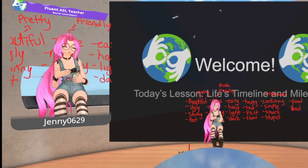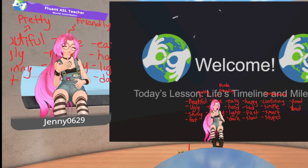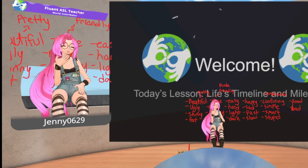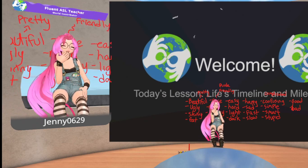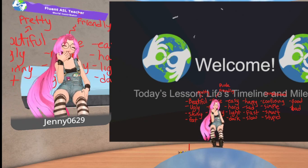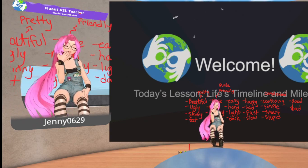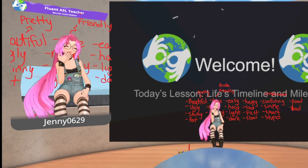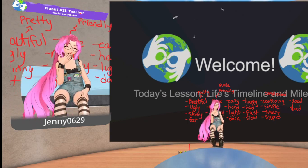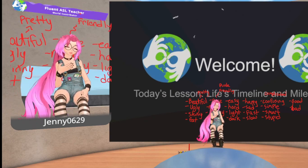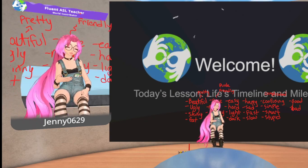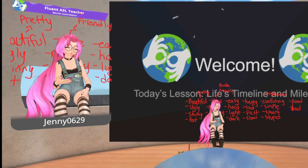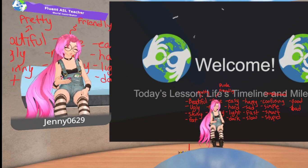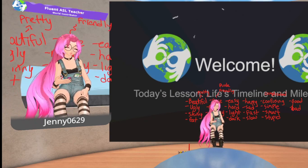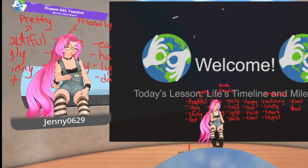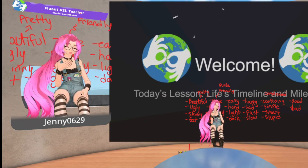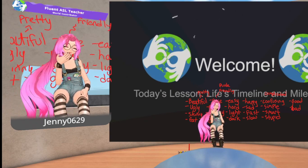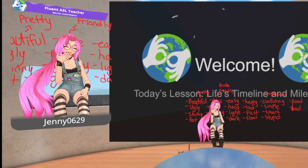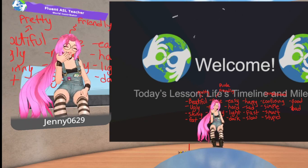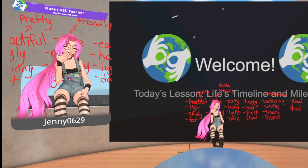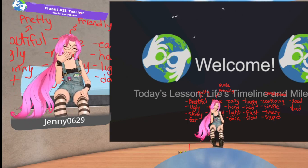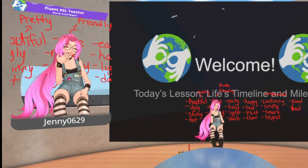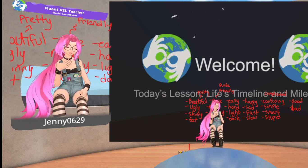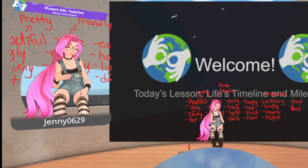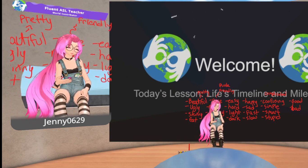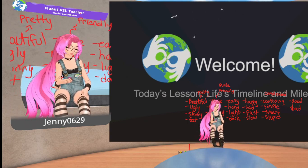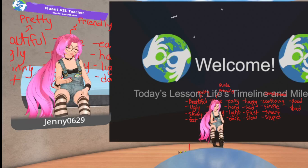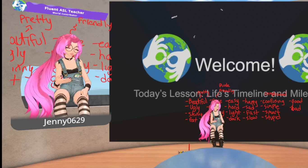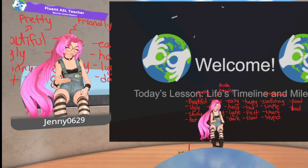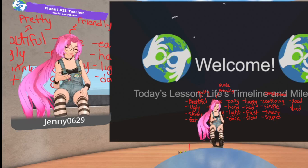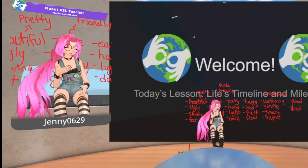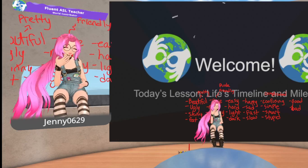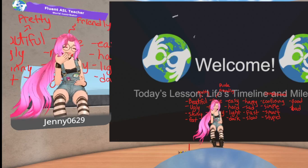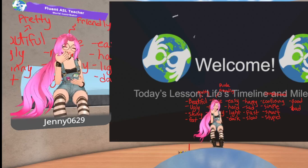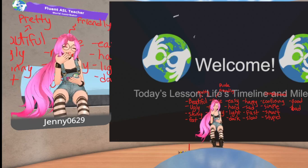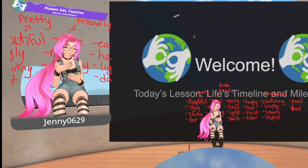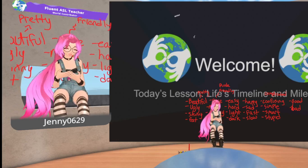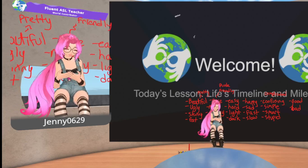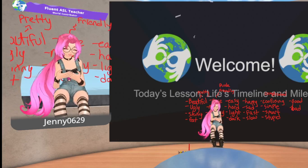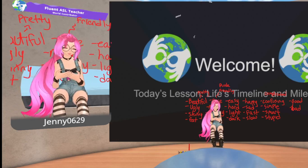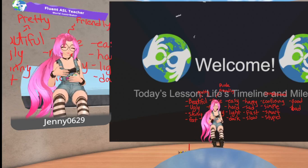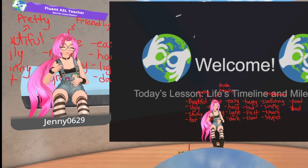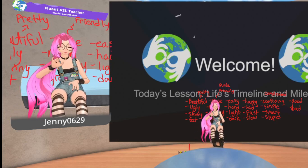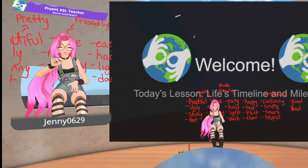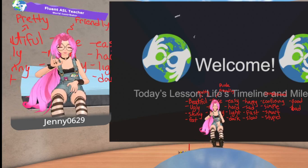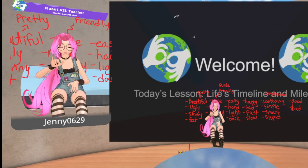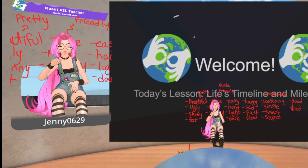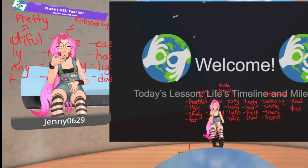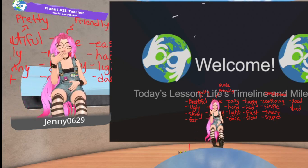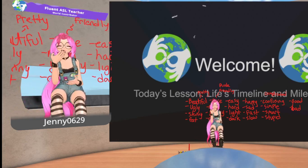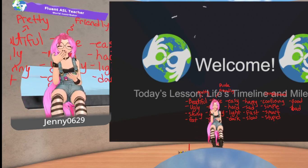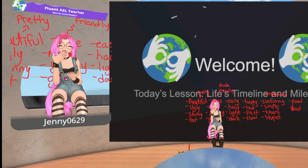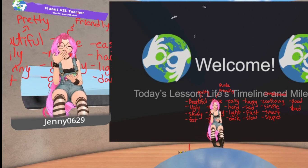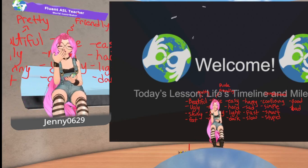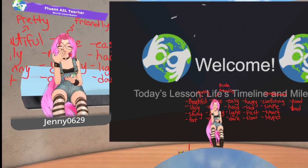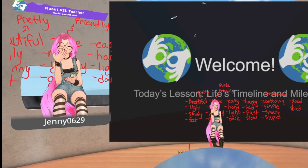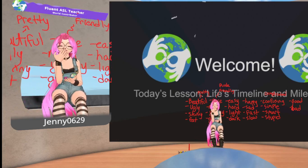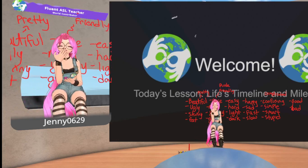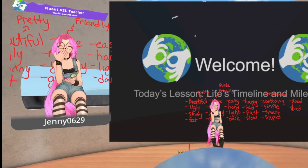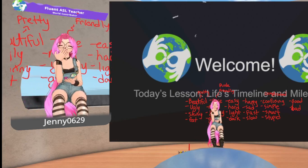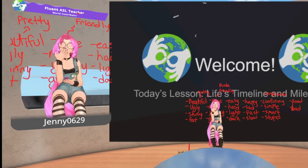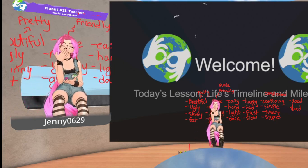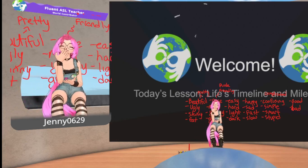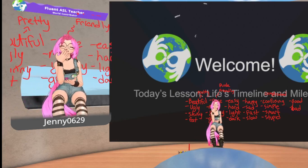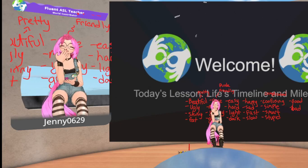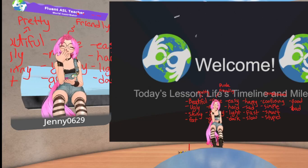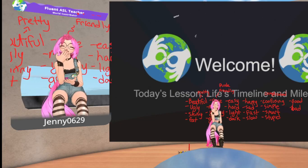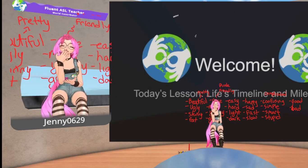Good. You might also see some people do just one hand. That's okay. You just want to do one. Same with bad. You might see one-handed or